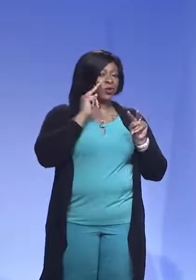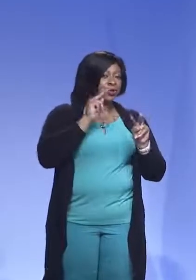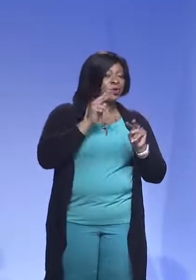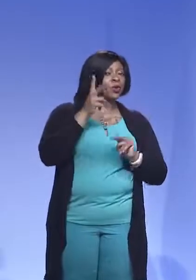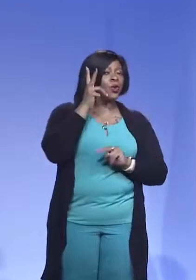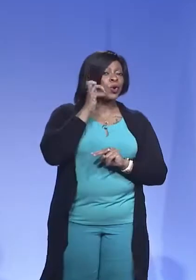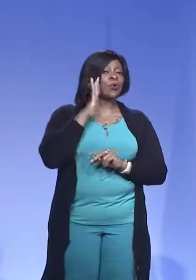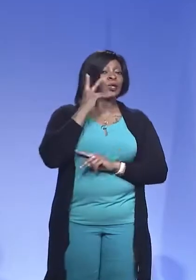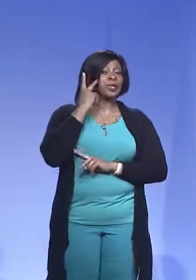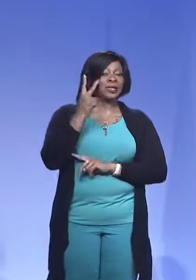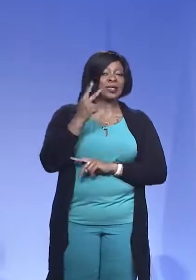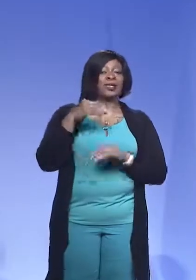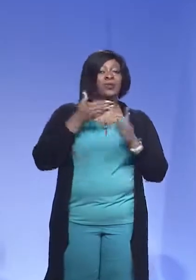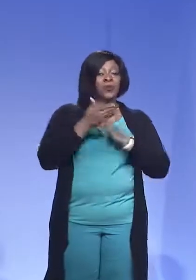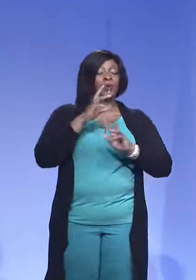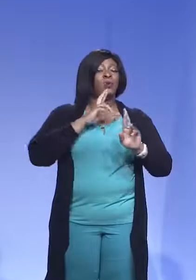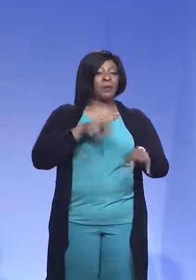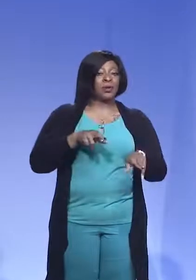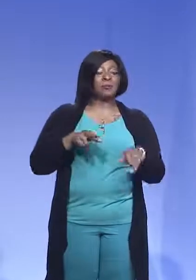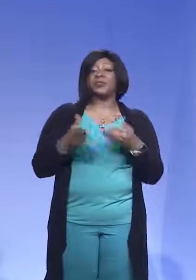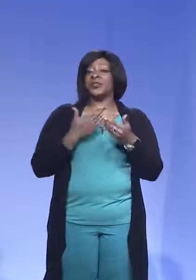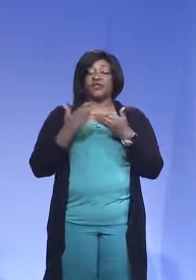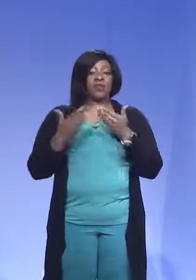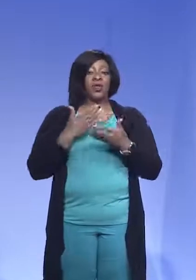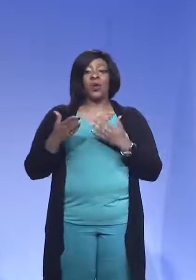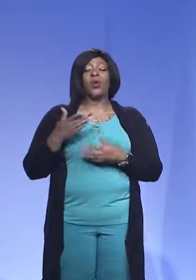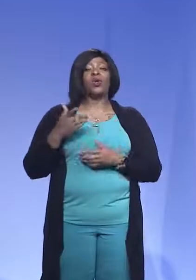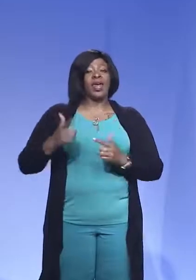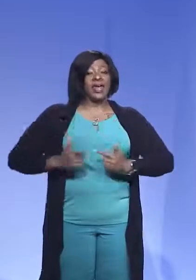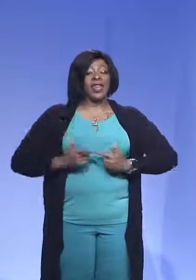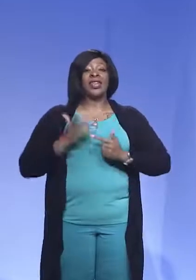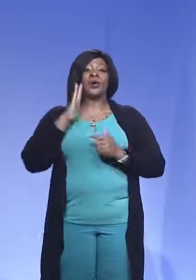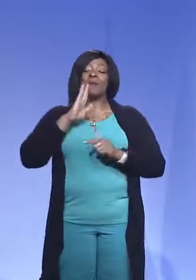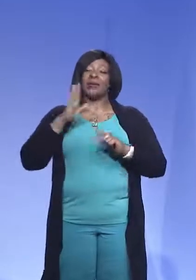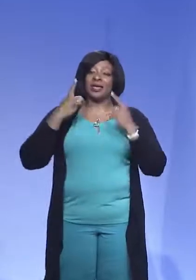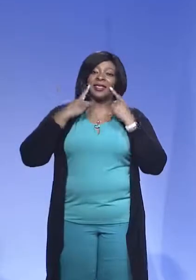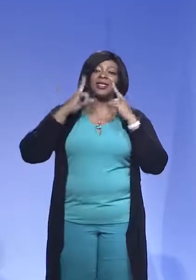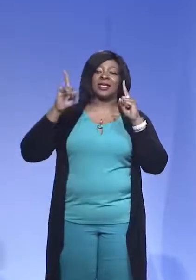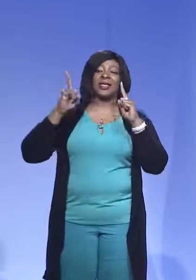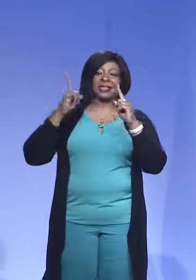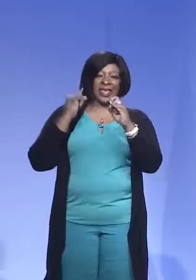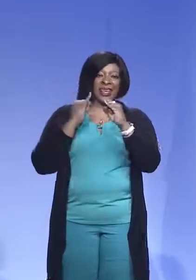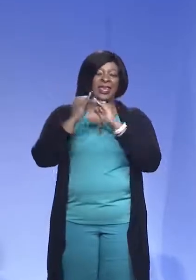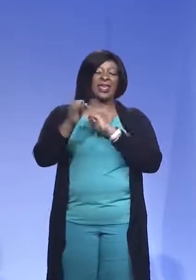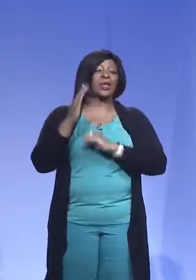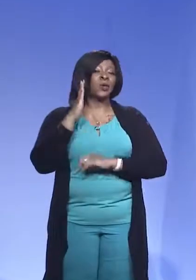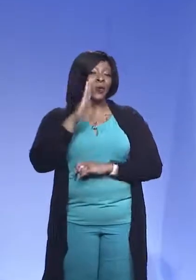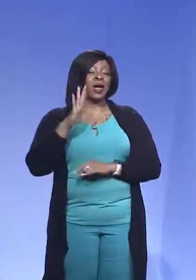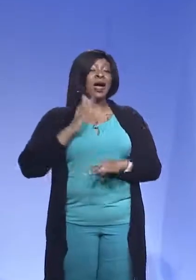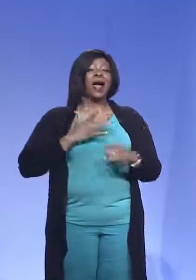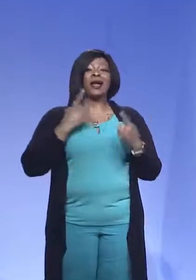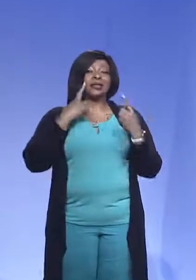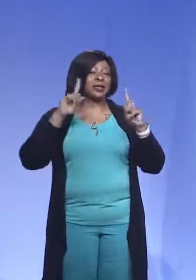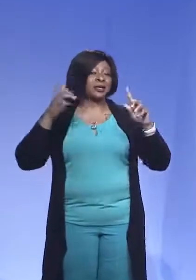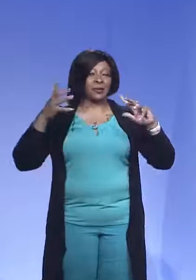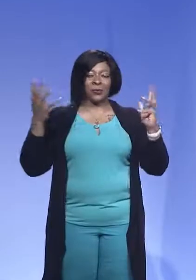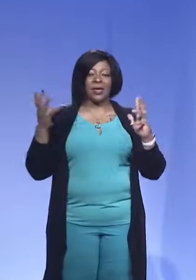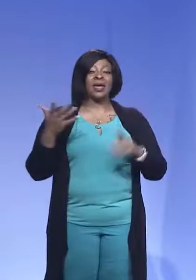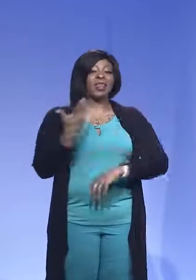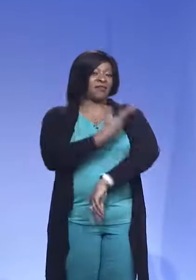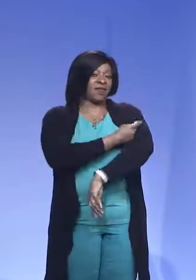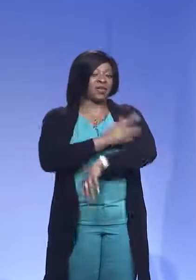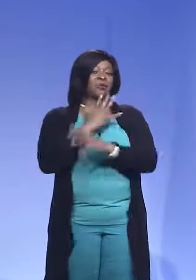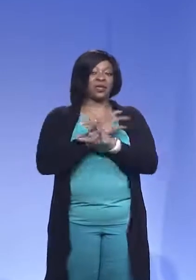see on the reports. But you'll know that there is light at the end of the tunnel. And the light at the end of the tunnel are vaccines that are